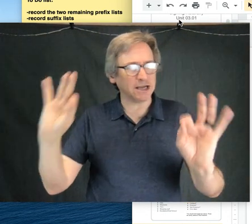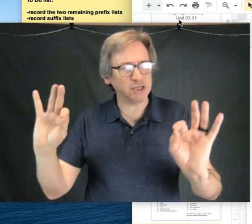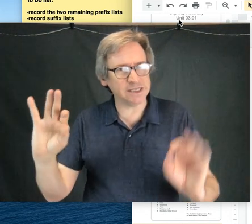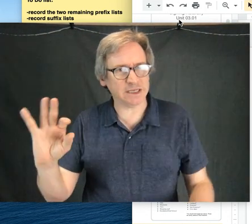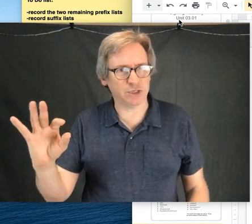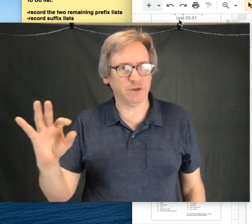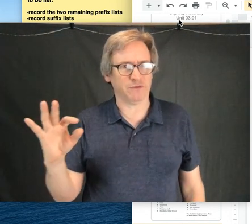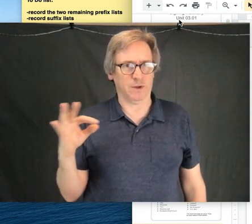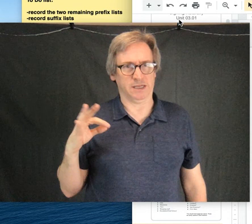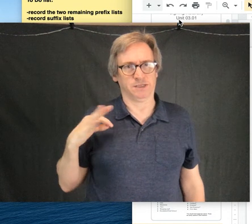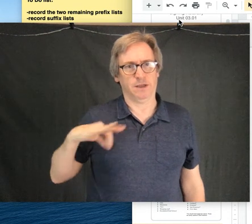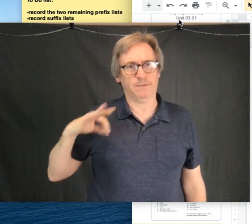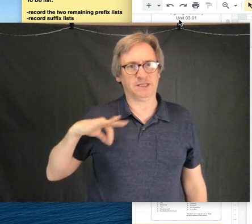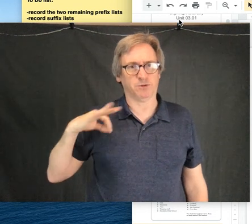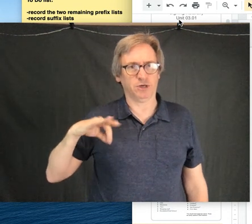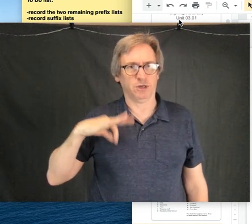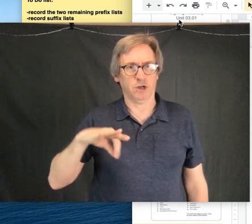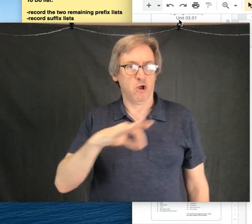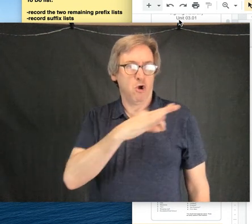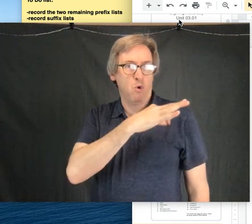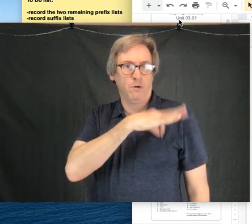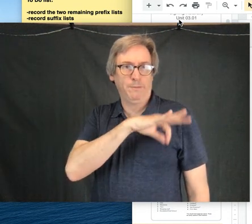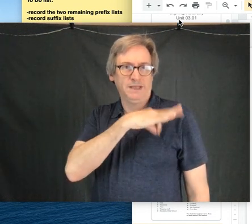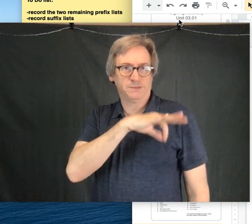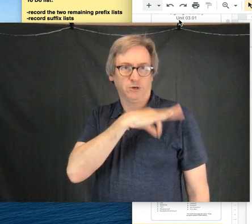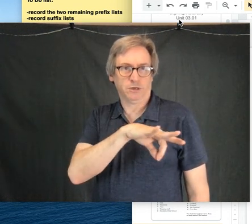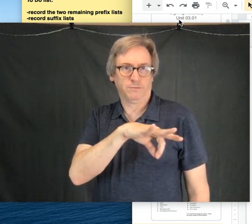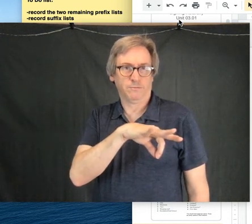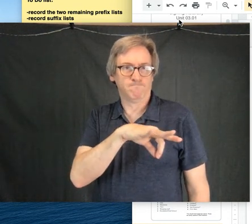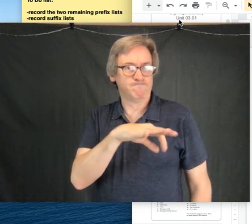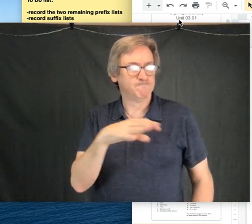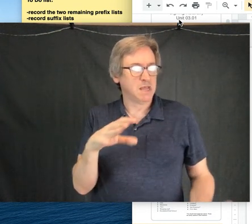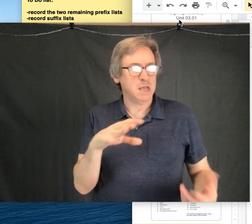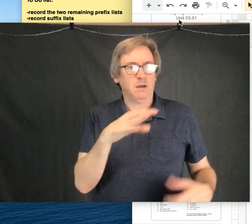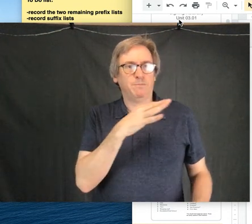You'll actually see it two different ways, Pittsburgh or Pittsburgh.